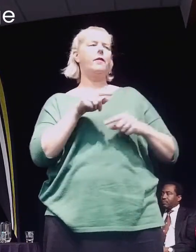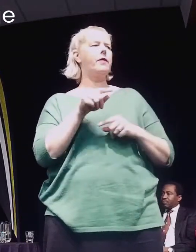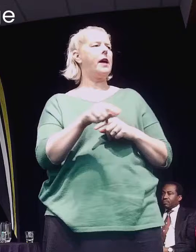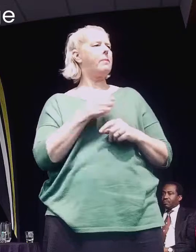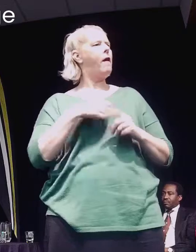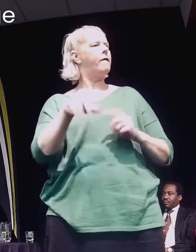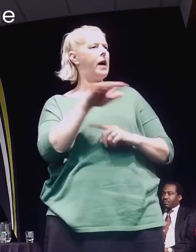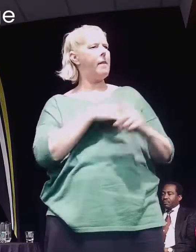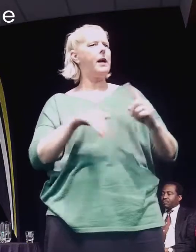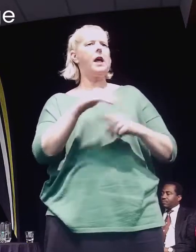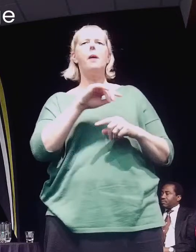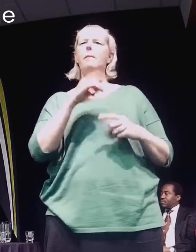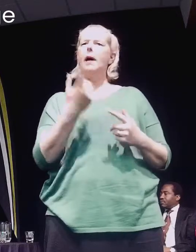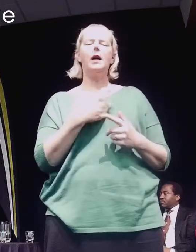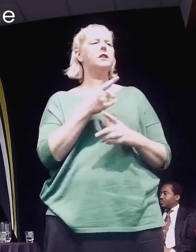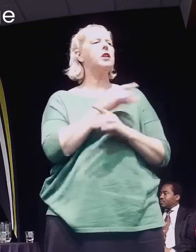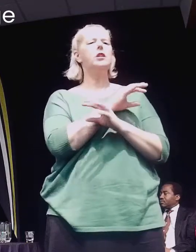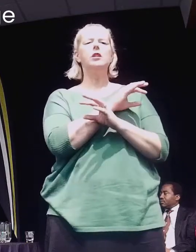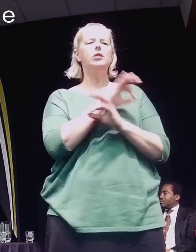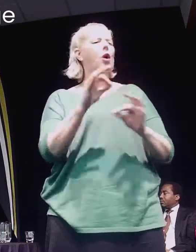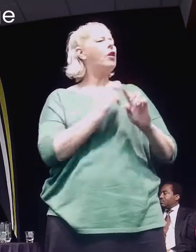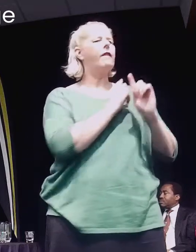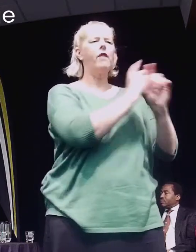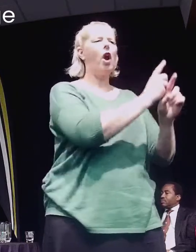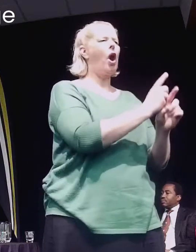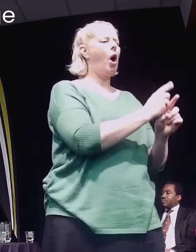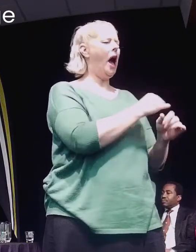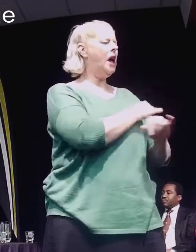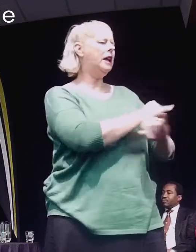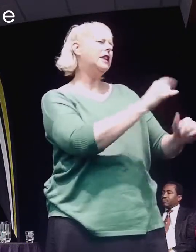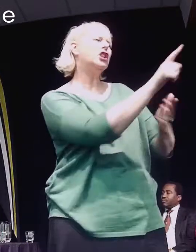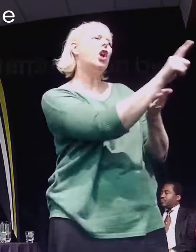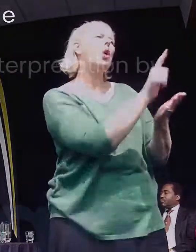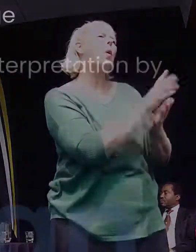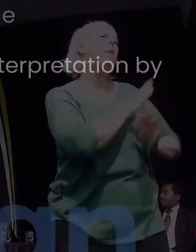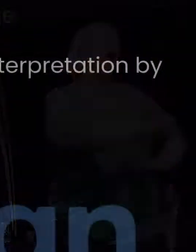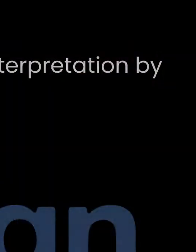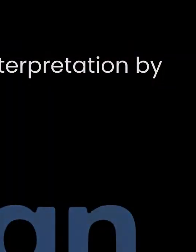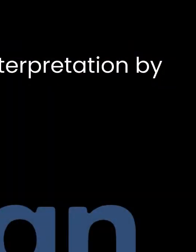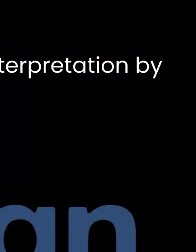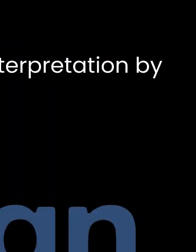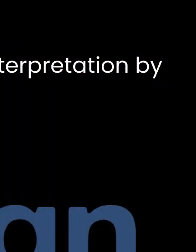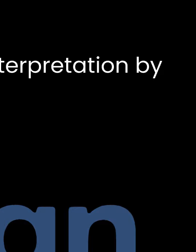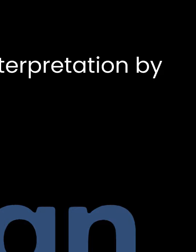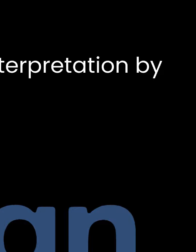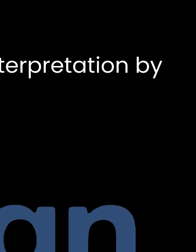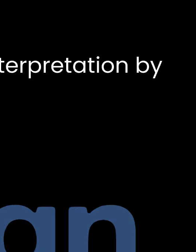God. Thank you, everyone, for that.